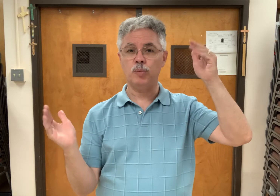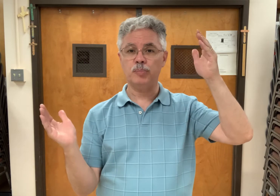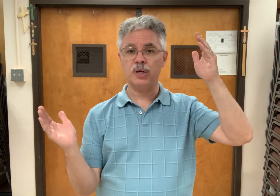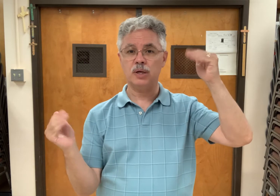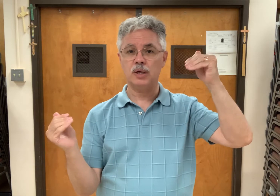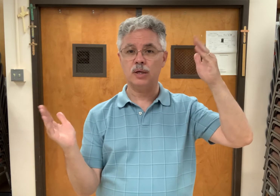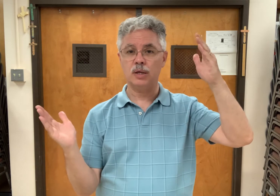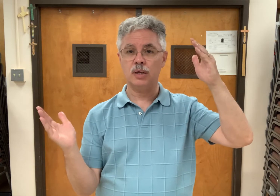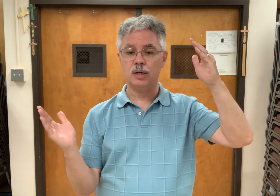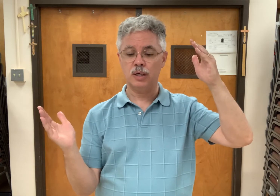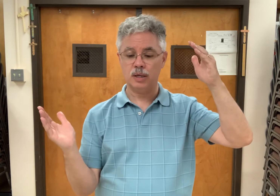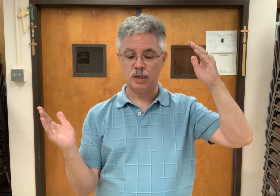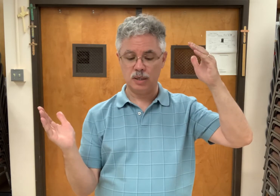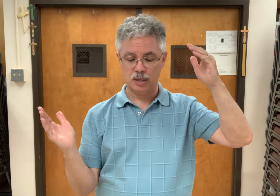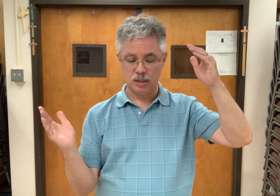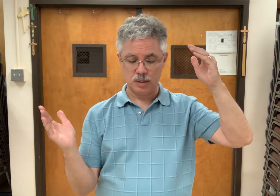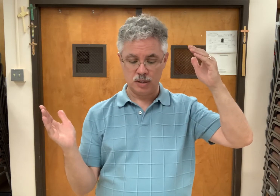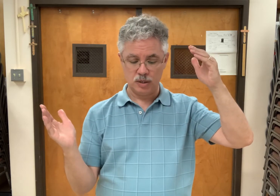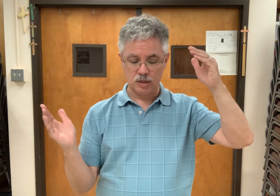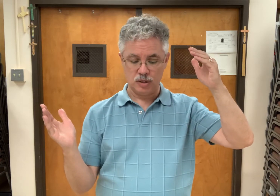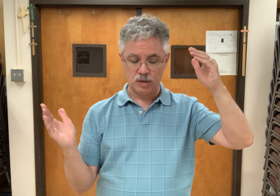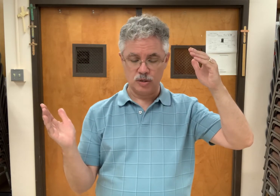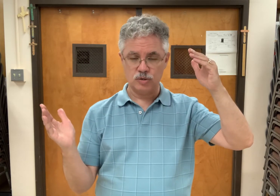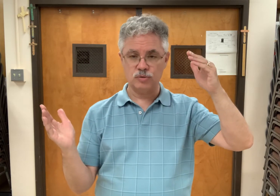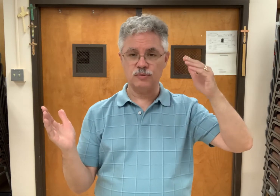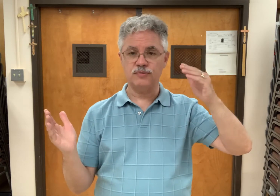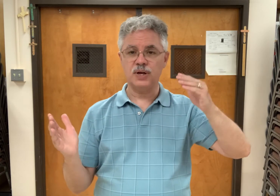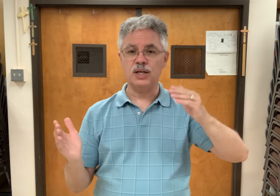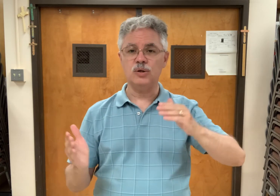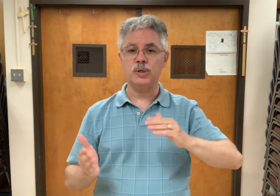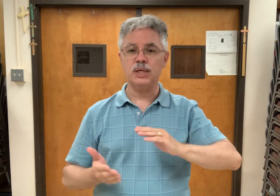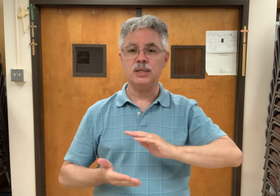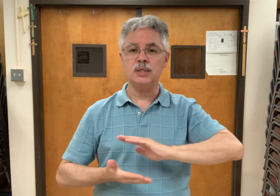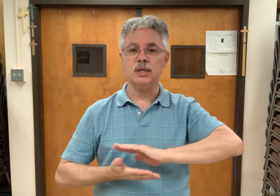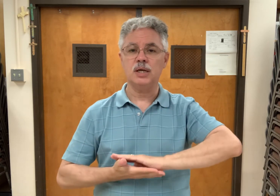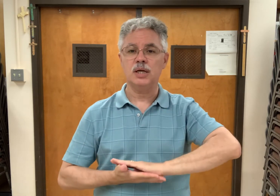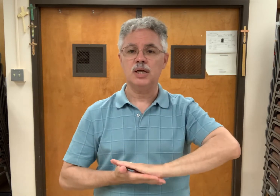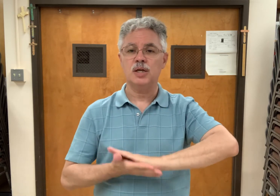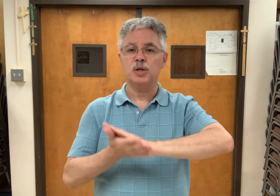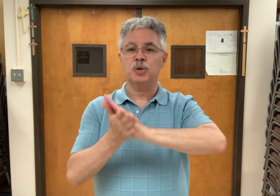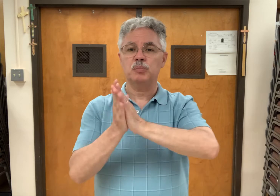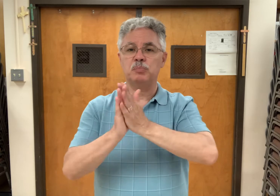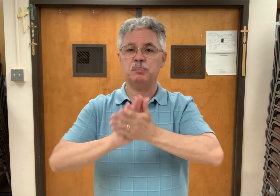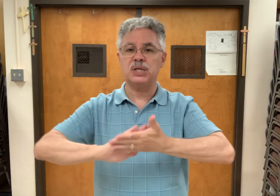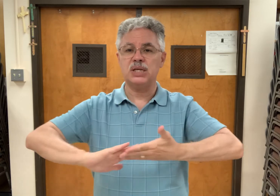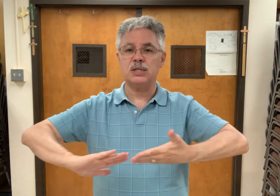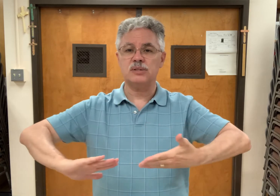to follow in peace